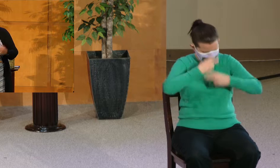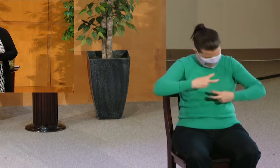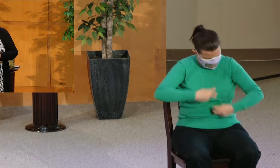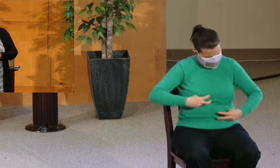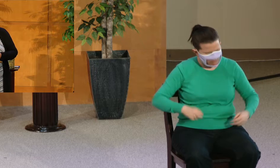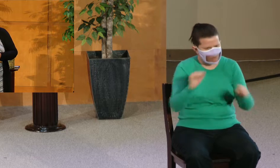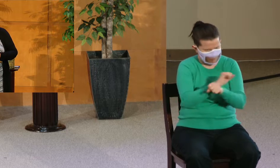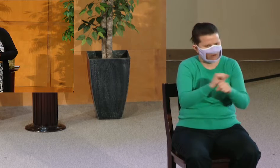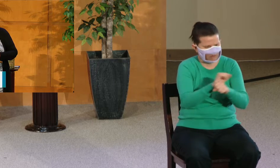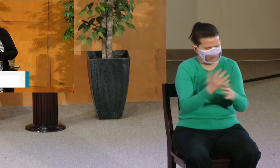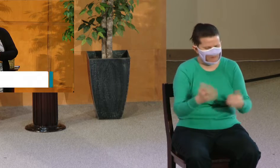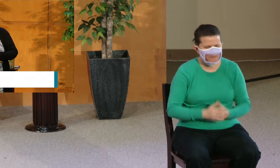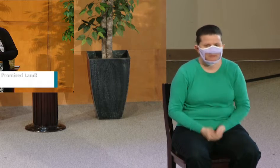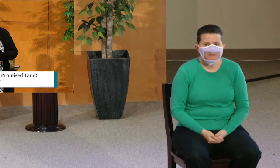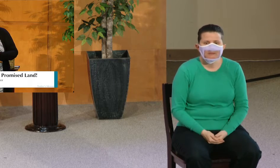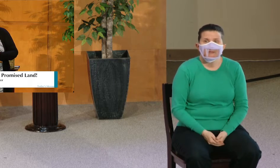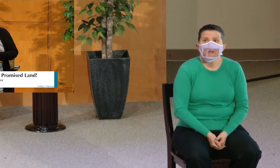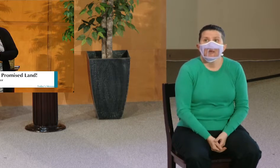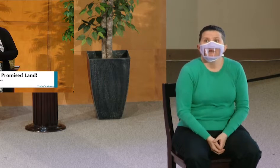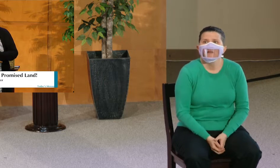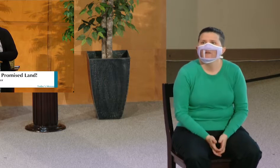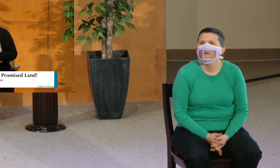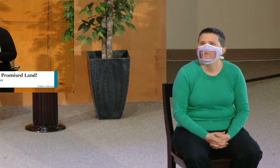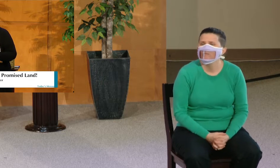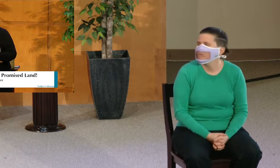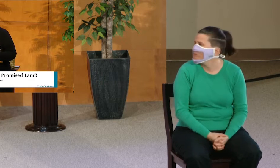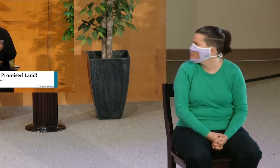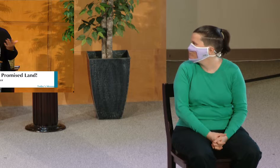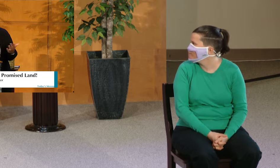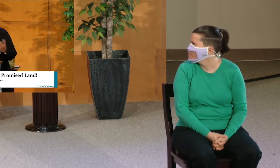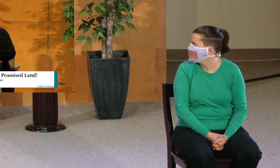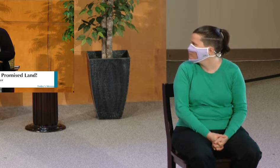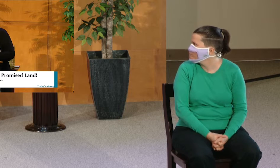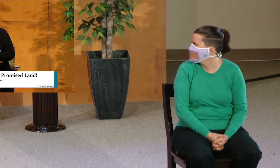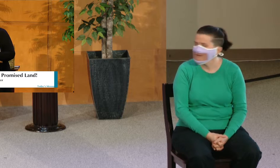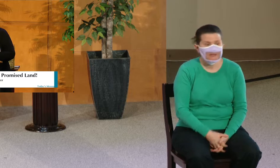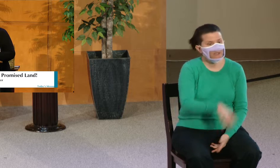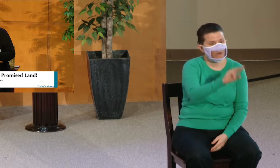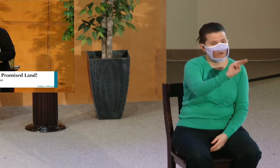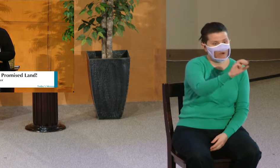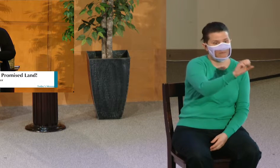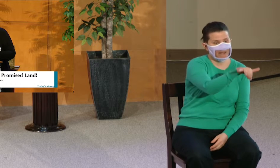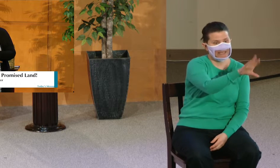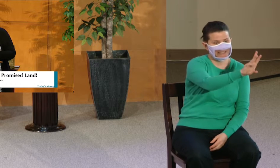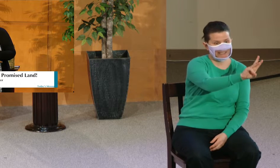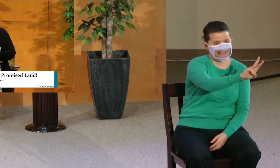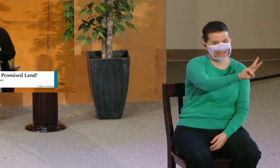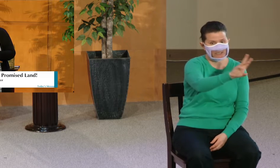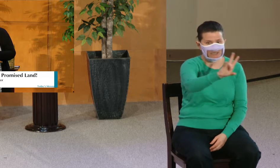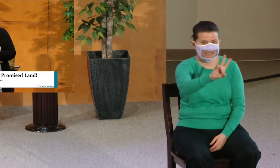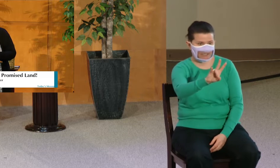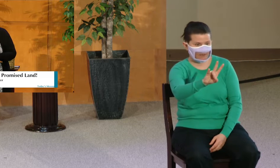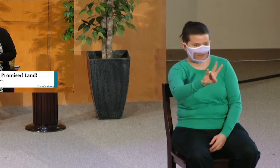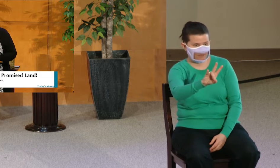so that's why on May 6th and 7th, we're going to be having an intense workshop called